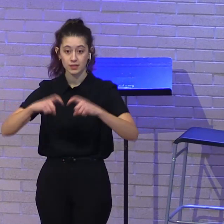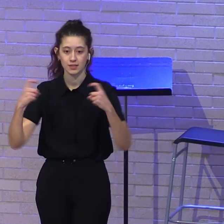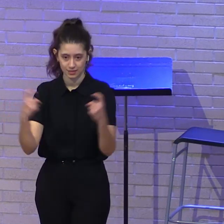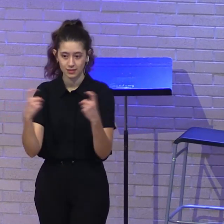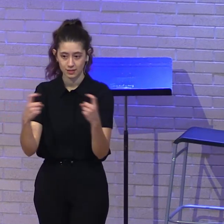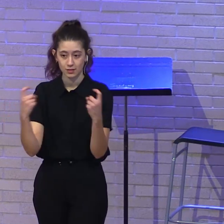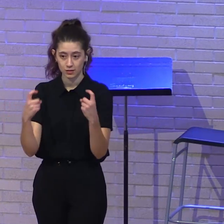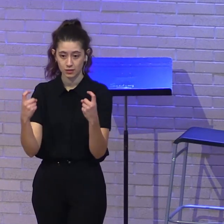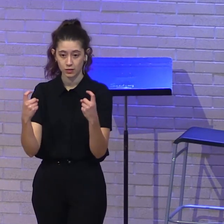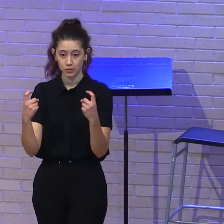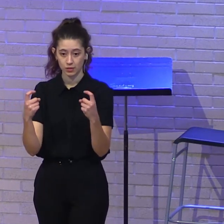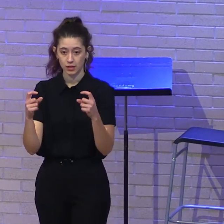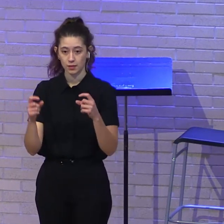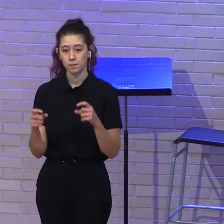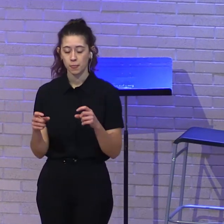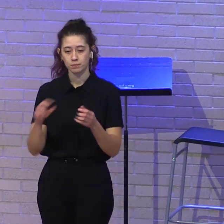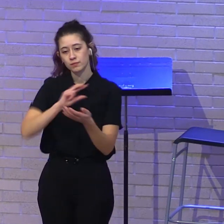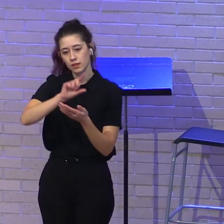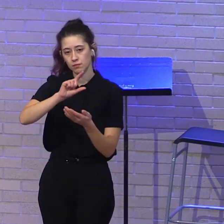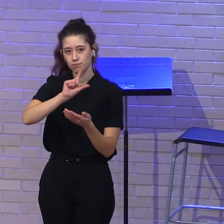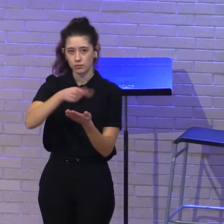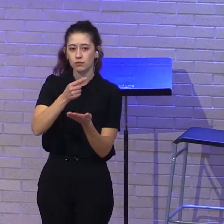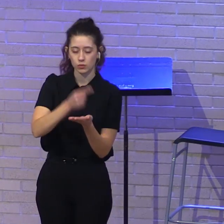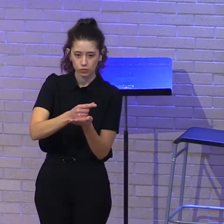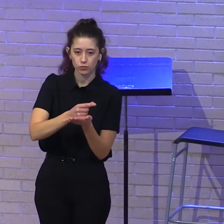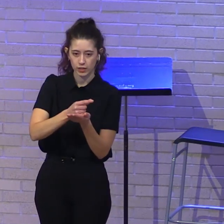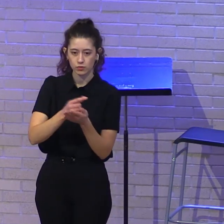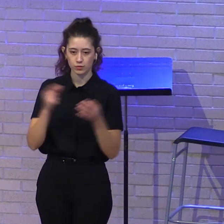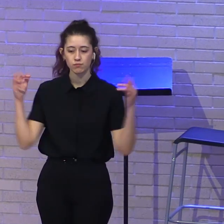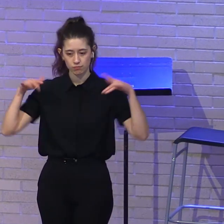they receive their diplomas for graduating from high school.